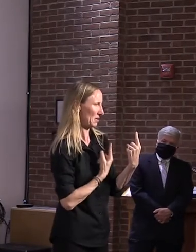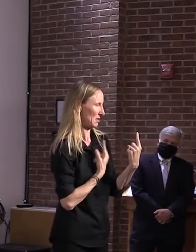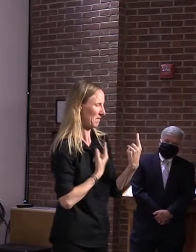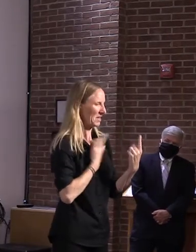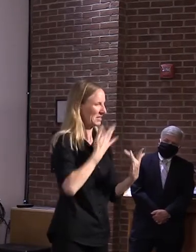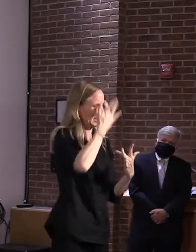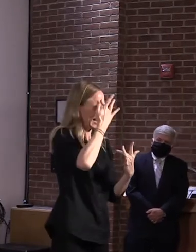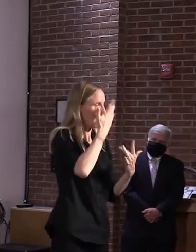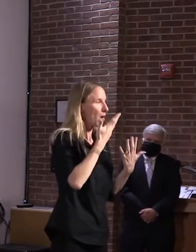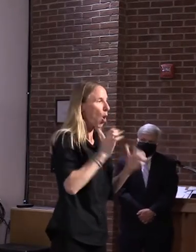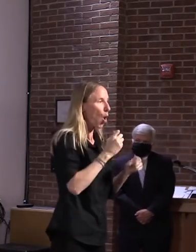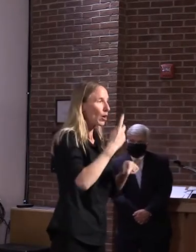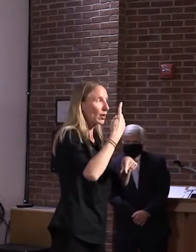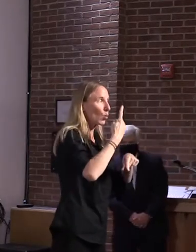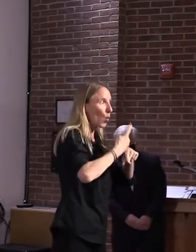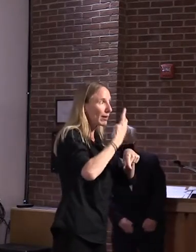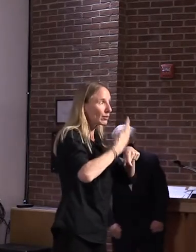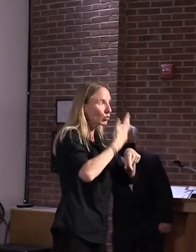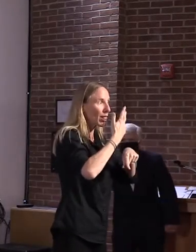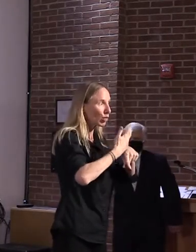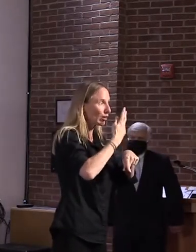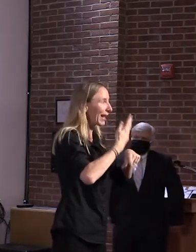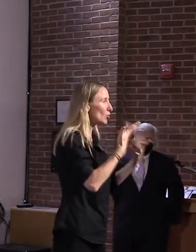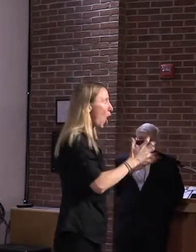two already spreading the virus.